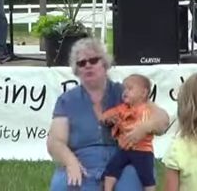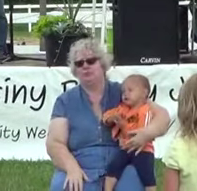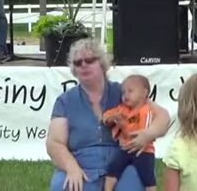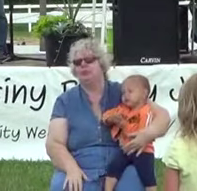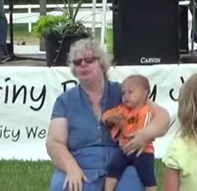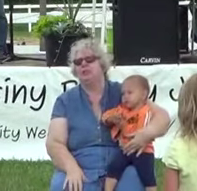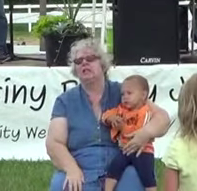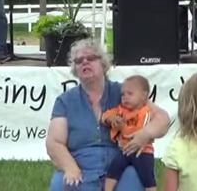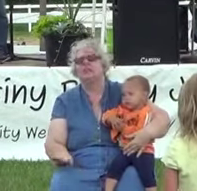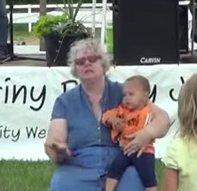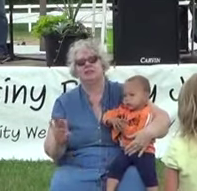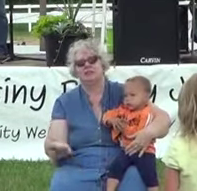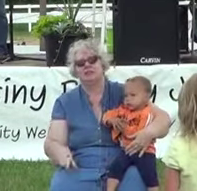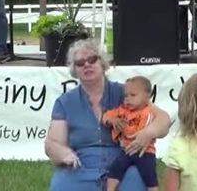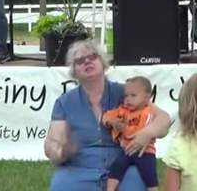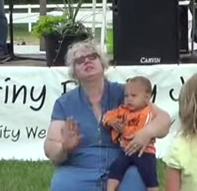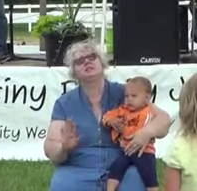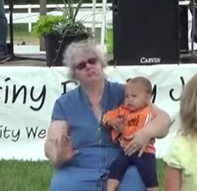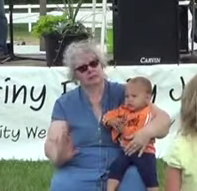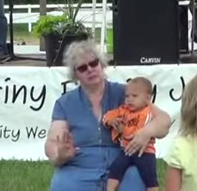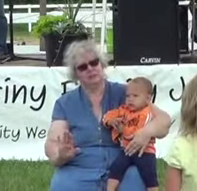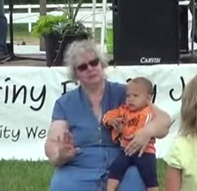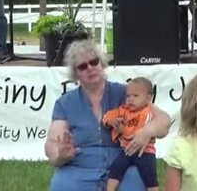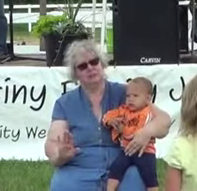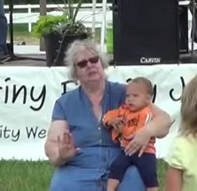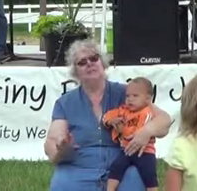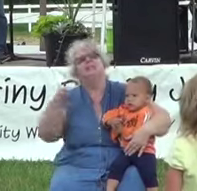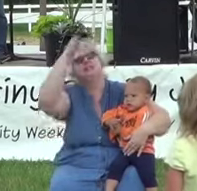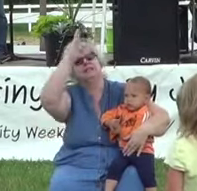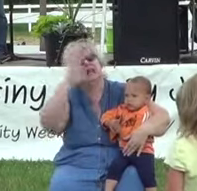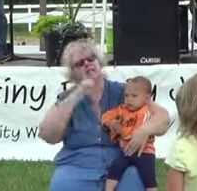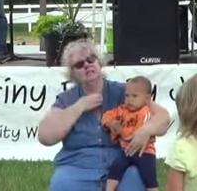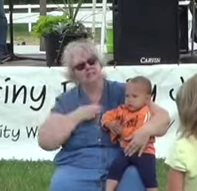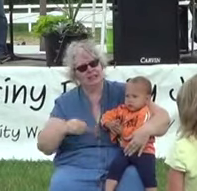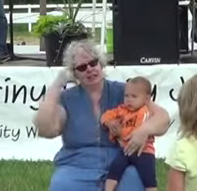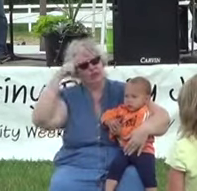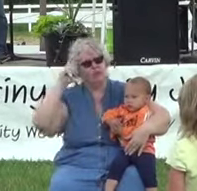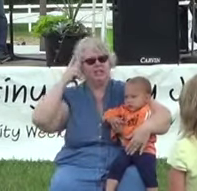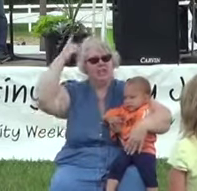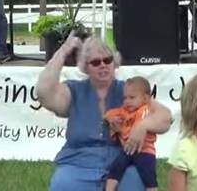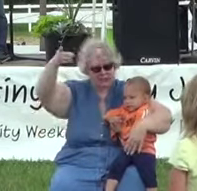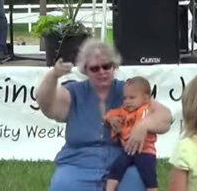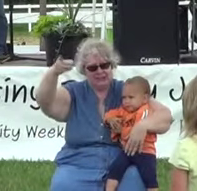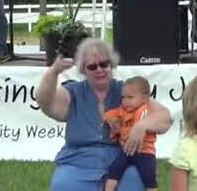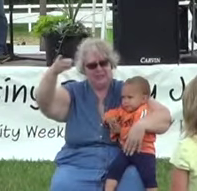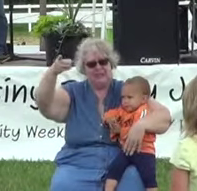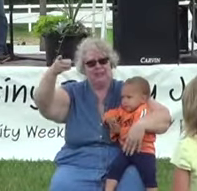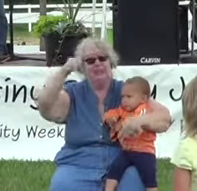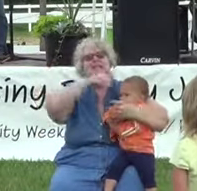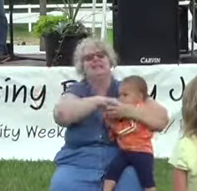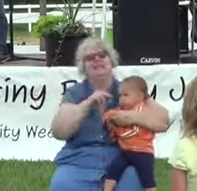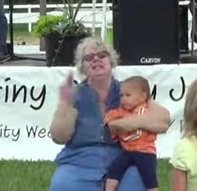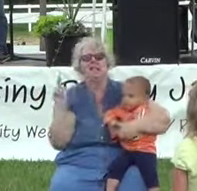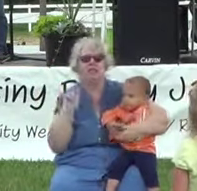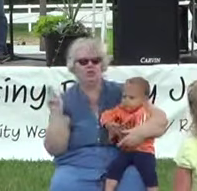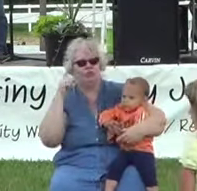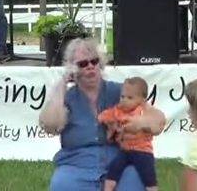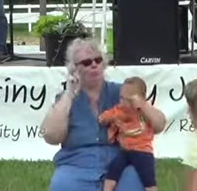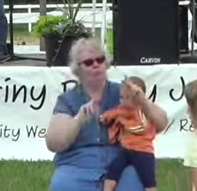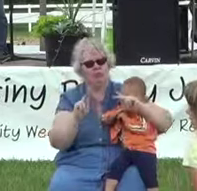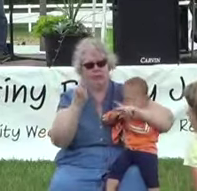And it's our heart's desire at Destiny Family of Faith in Kendallville for the churches in this community, this